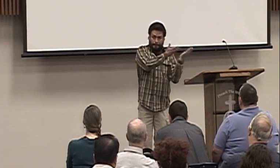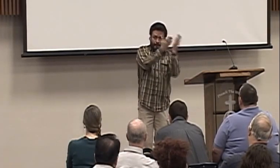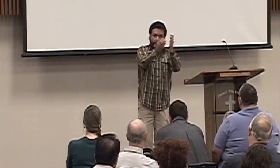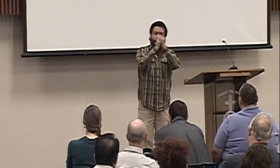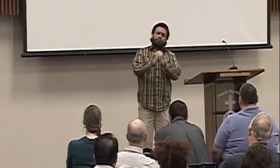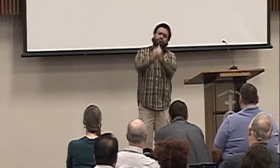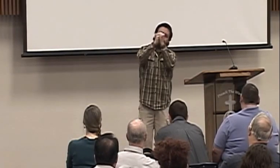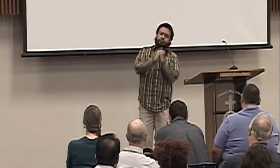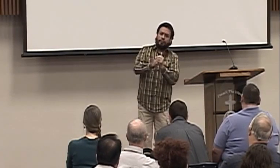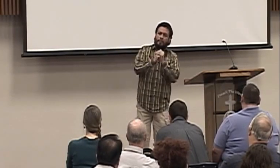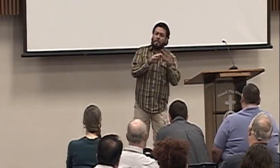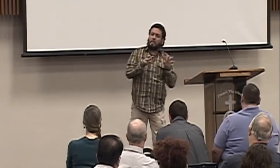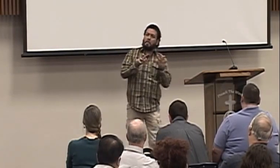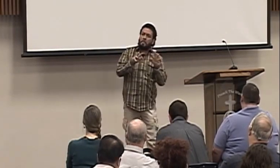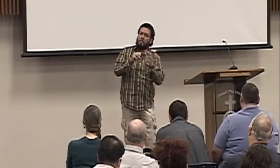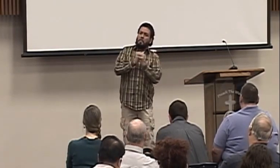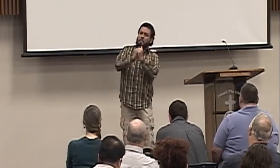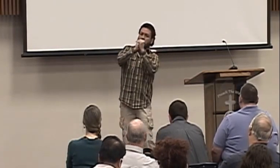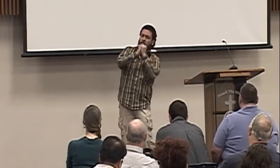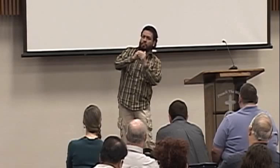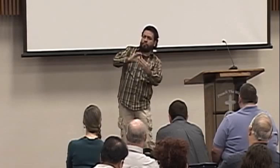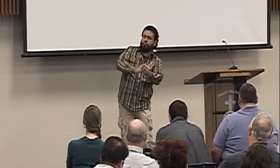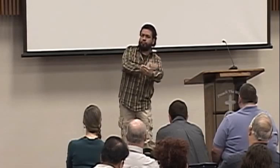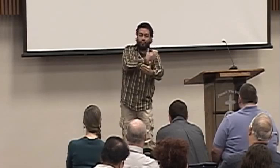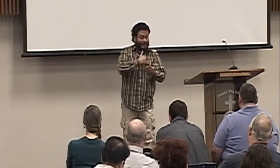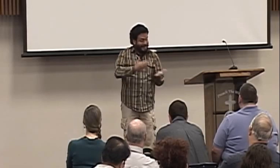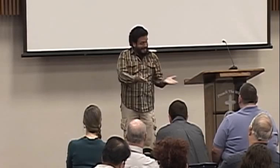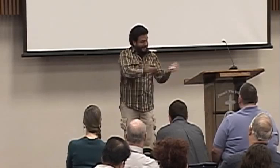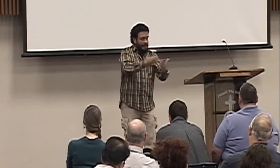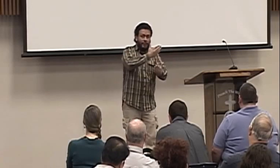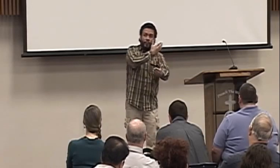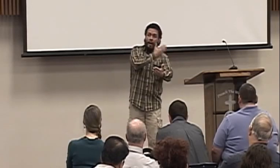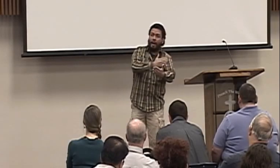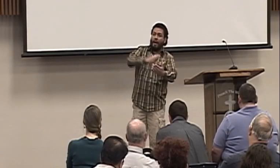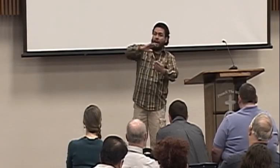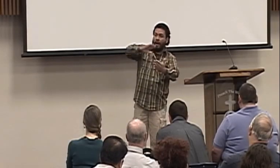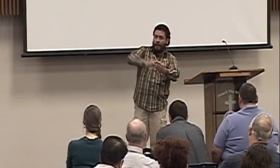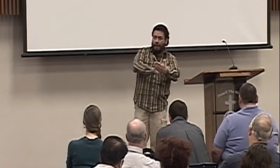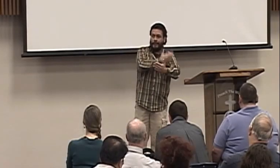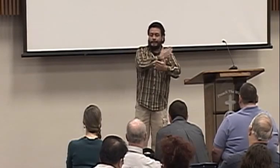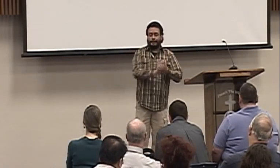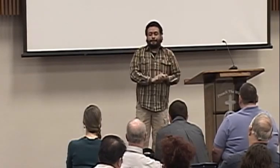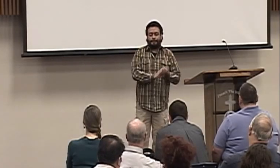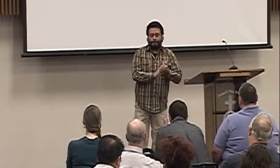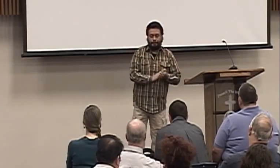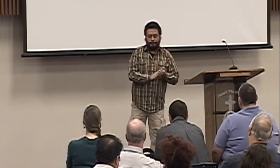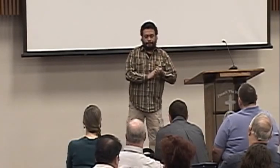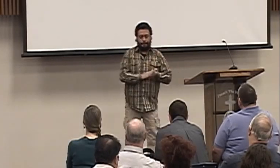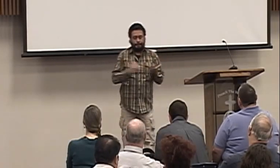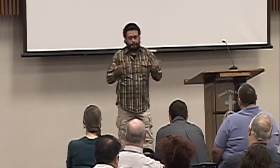So when we all went to church and worshiped together and encouraged them how to sing and do things.